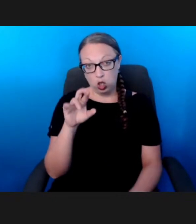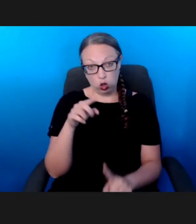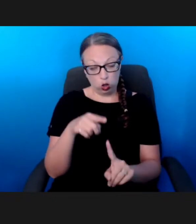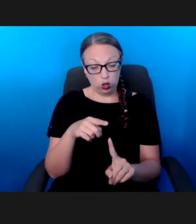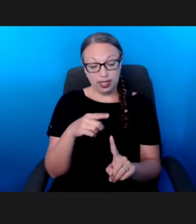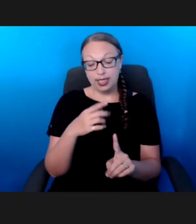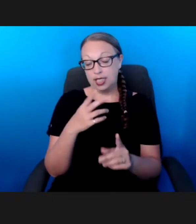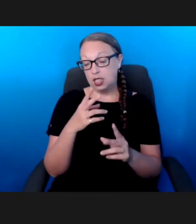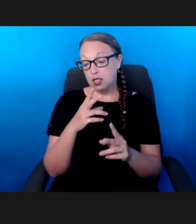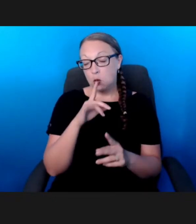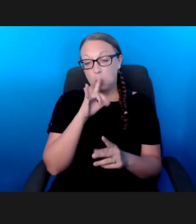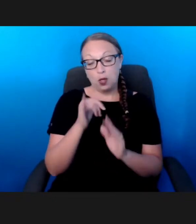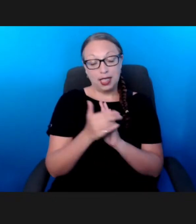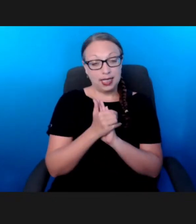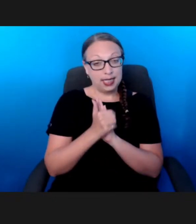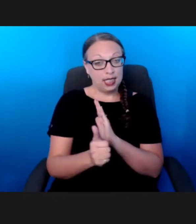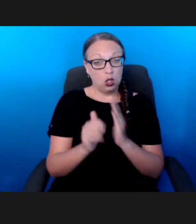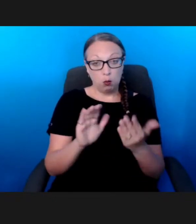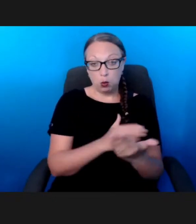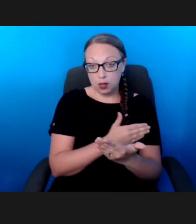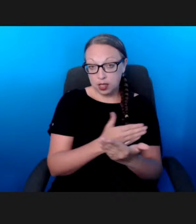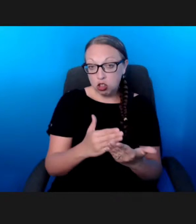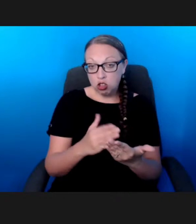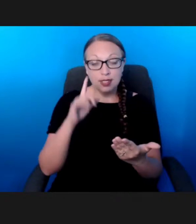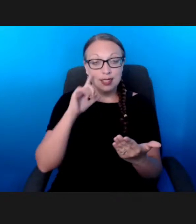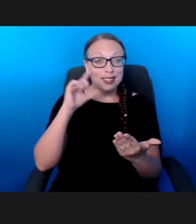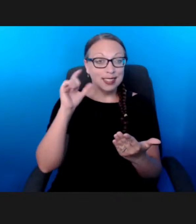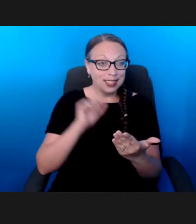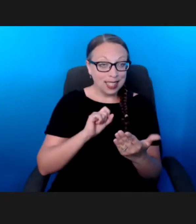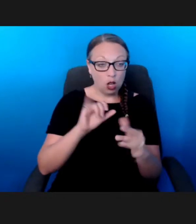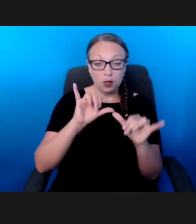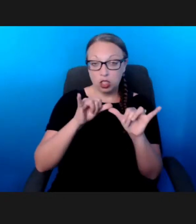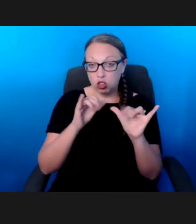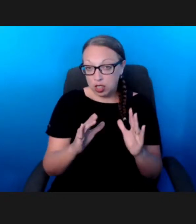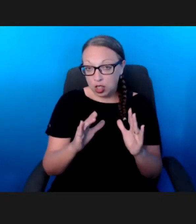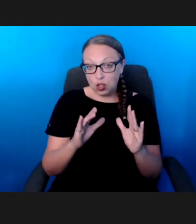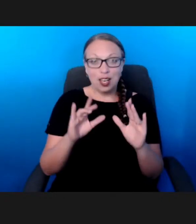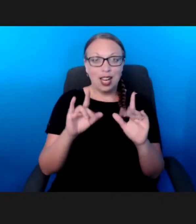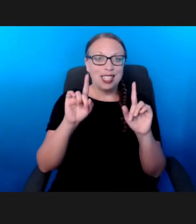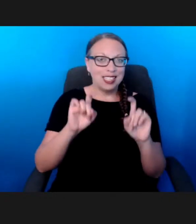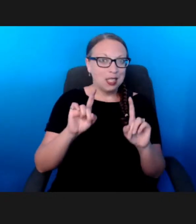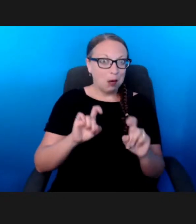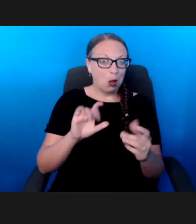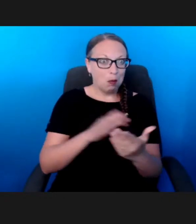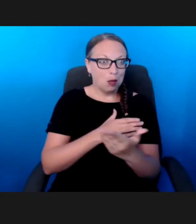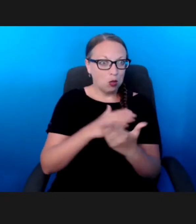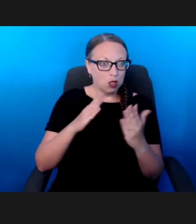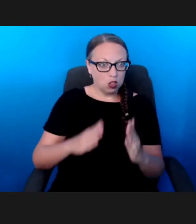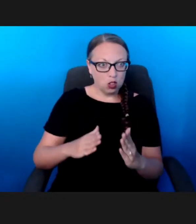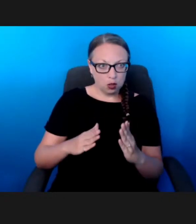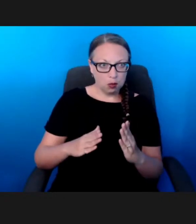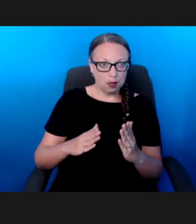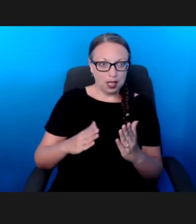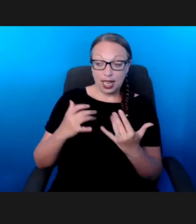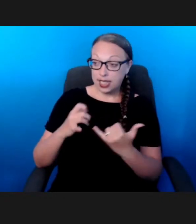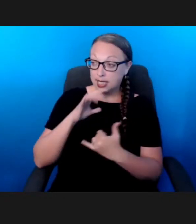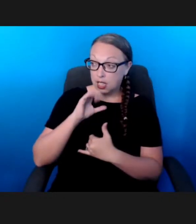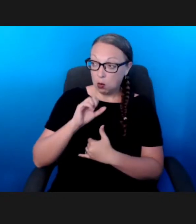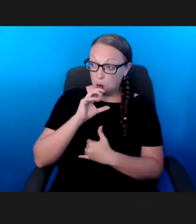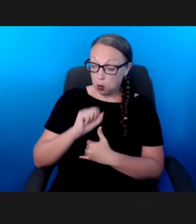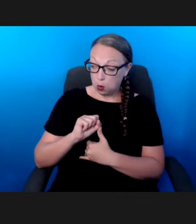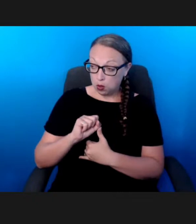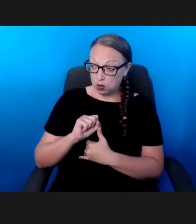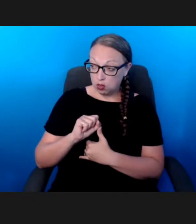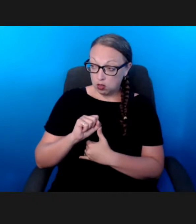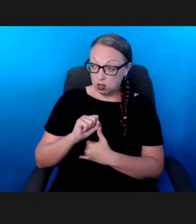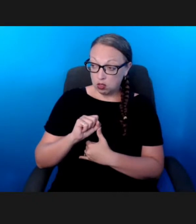sound engineer, and experimental musician. He's a fabulous And now how musician. old? He was 3 years old. And now he